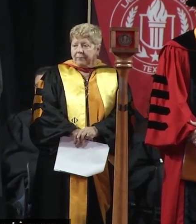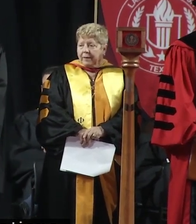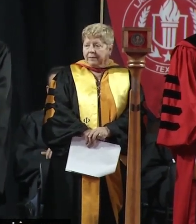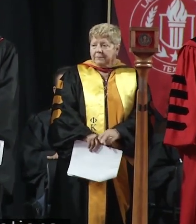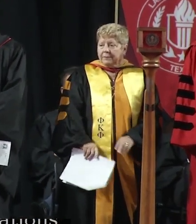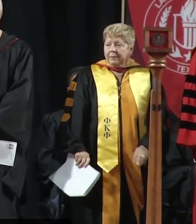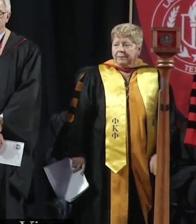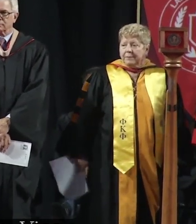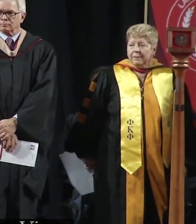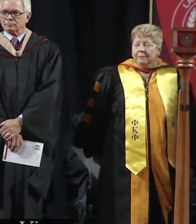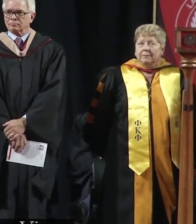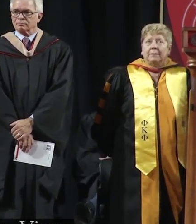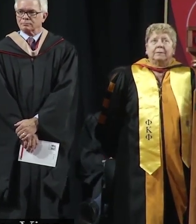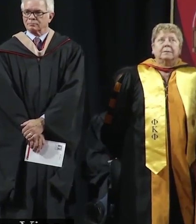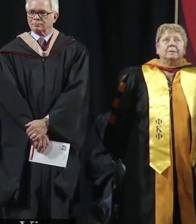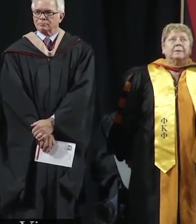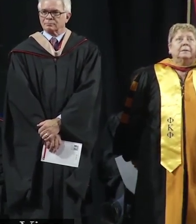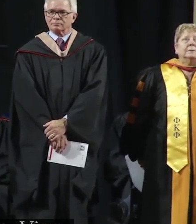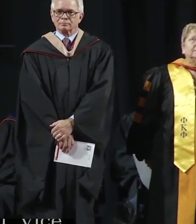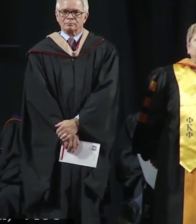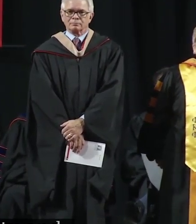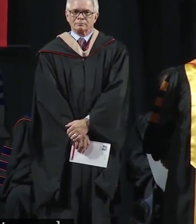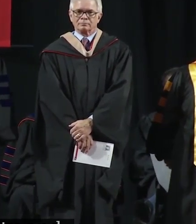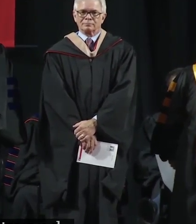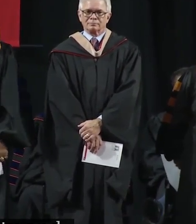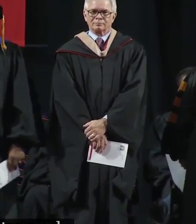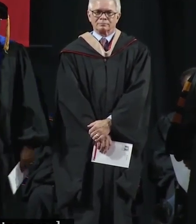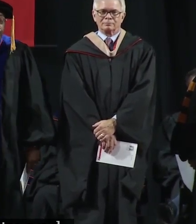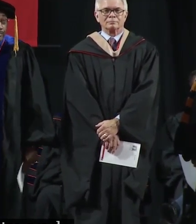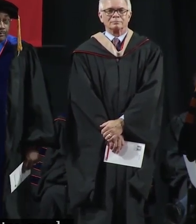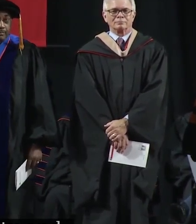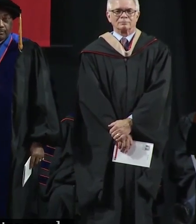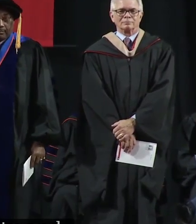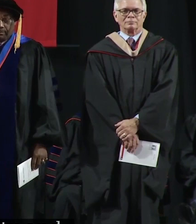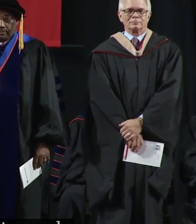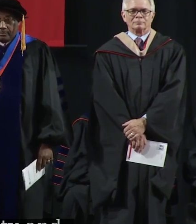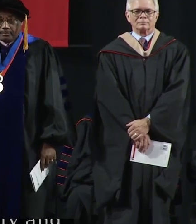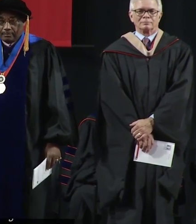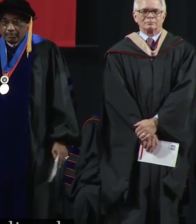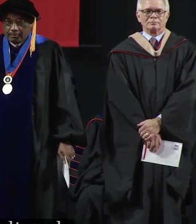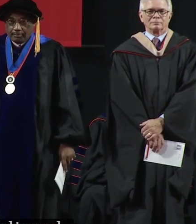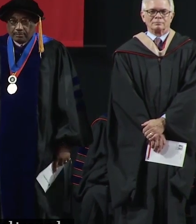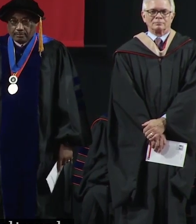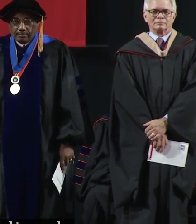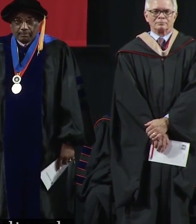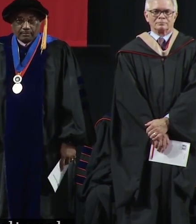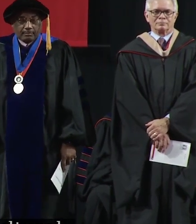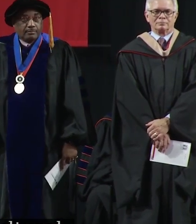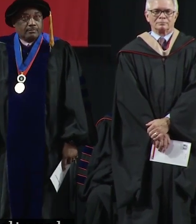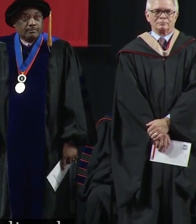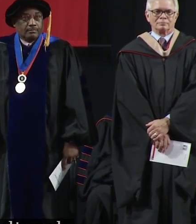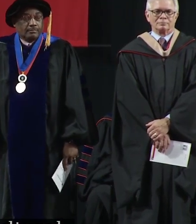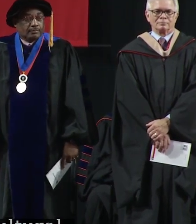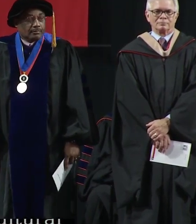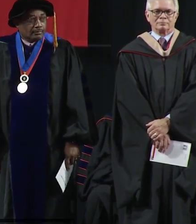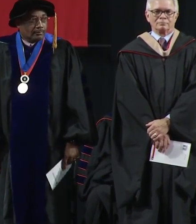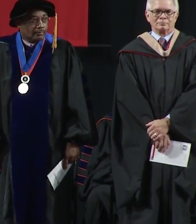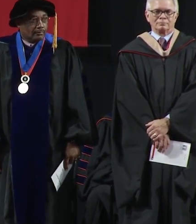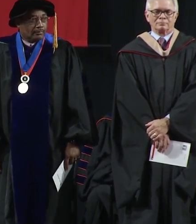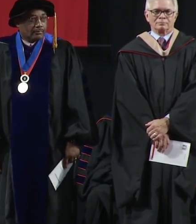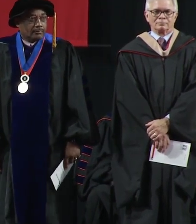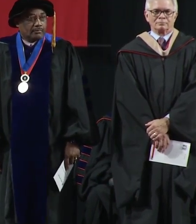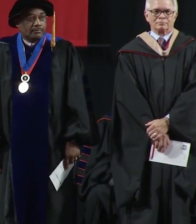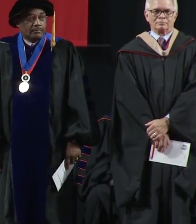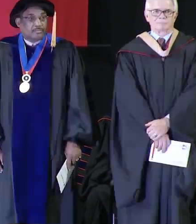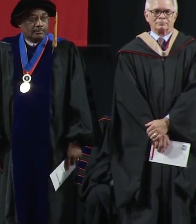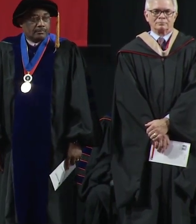Bello Ogunu, Vice President for Diversity and Inclusion and Intercultural Affairs, and Dr. Vicky McNeil,